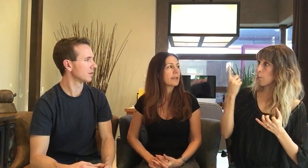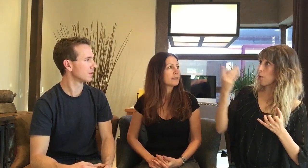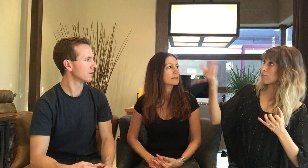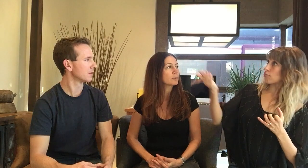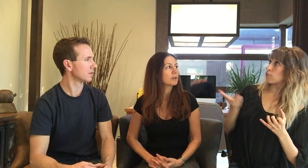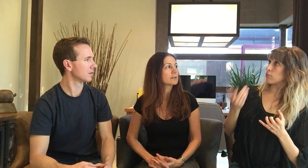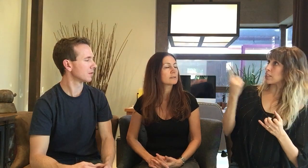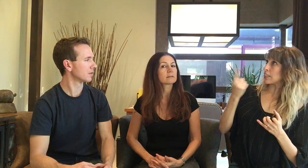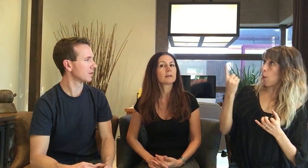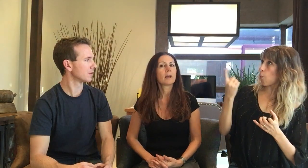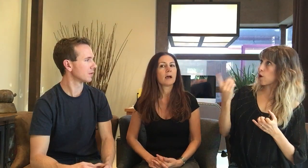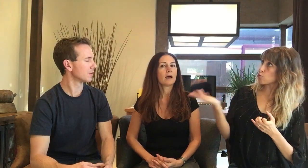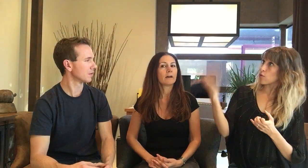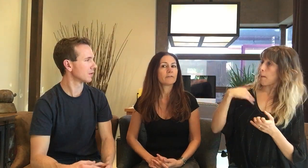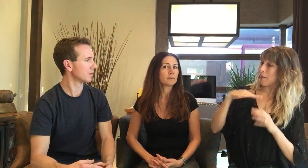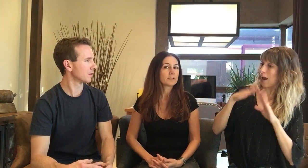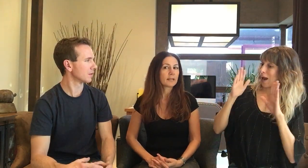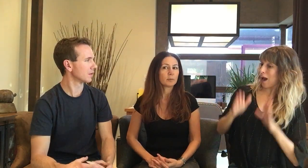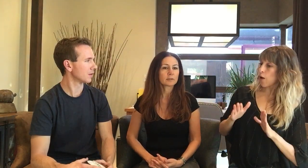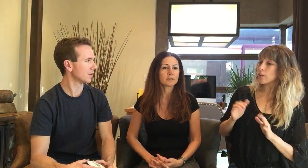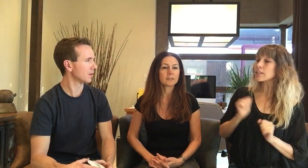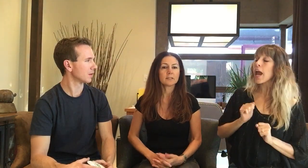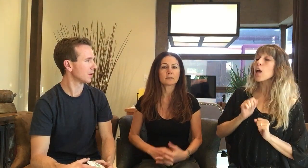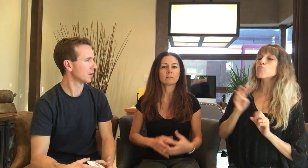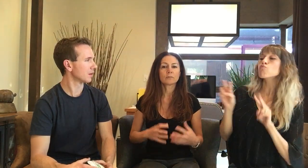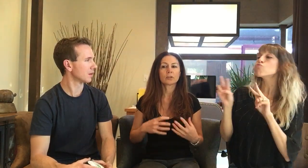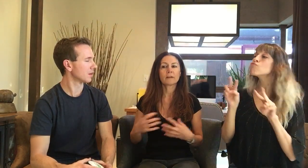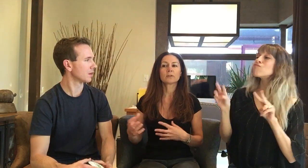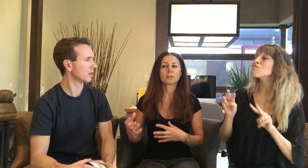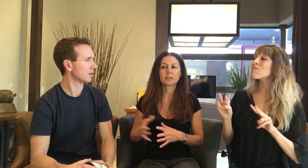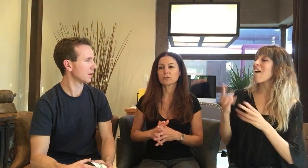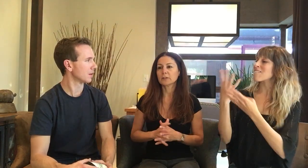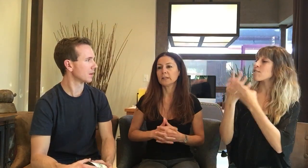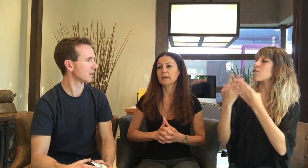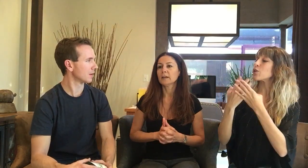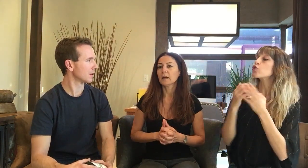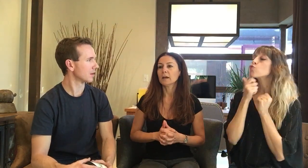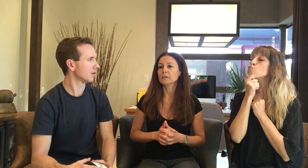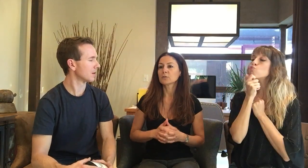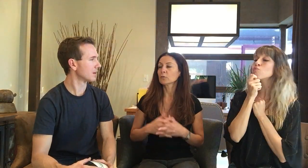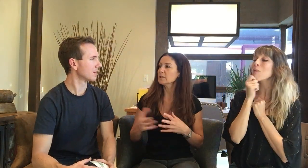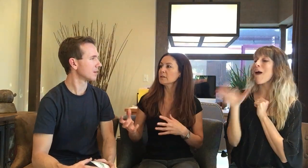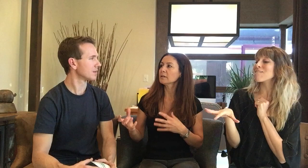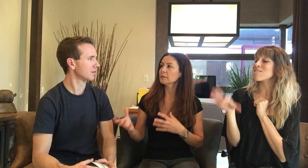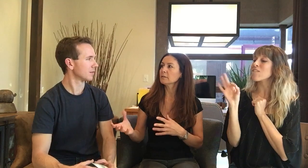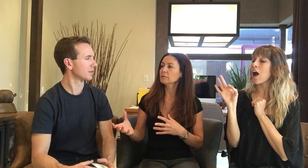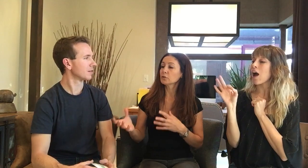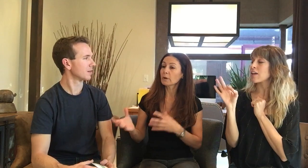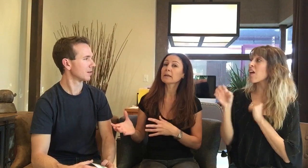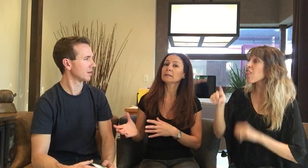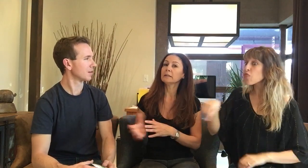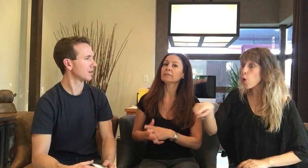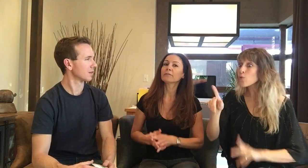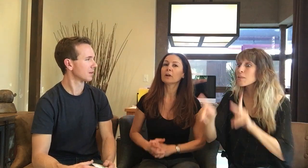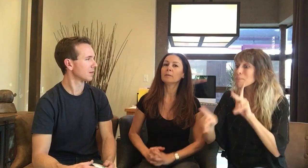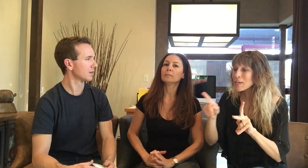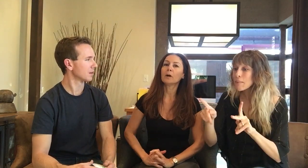dining experiences, farm to table, because these chefs are essentially sourcing directly from all